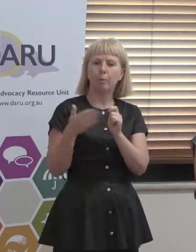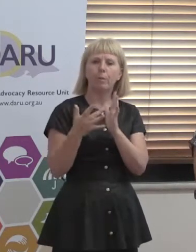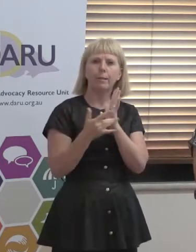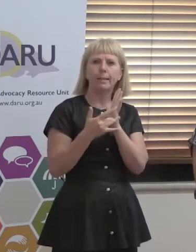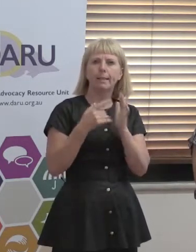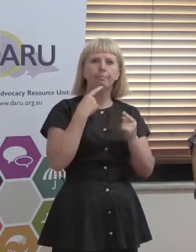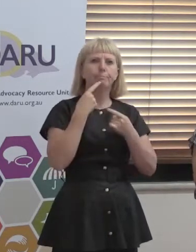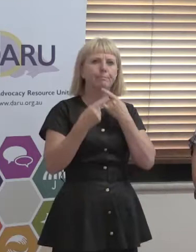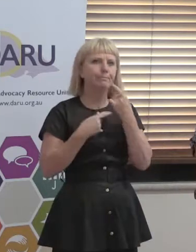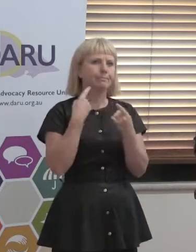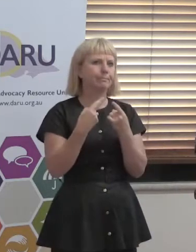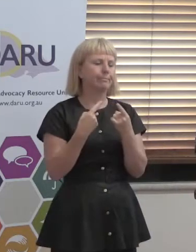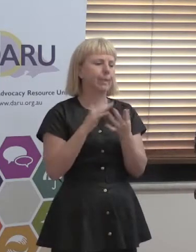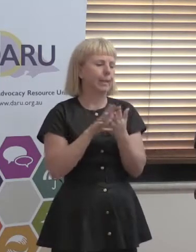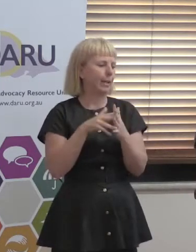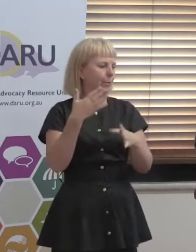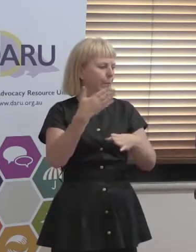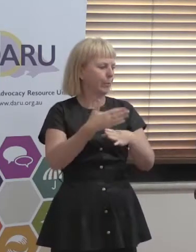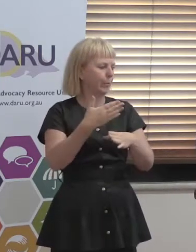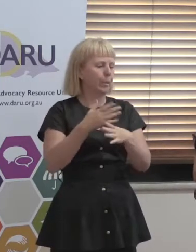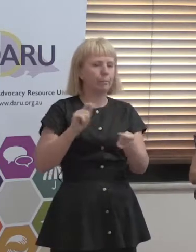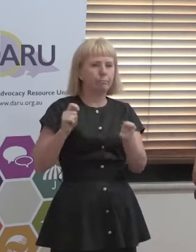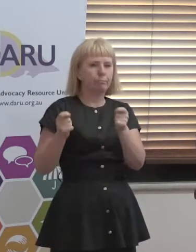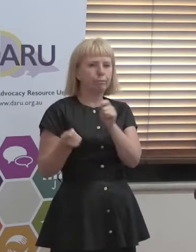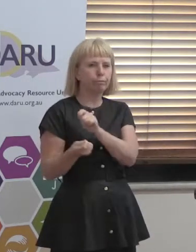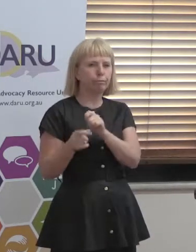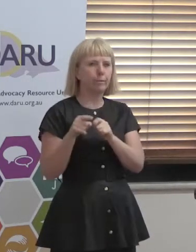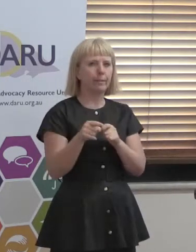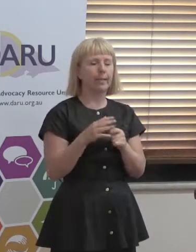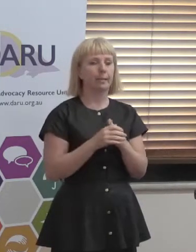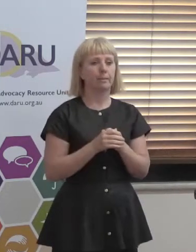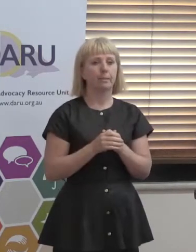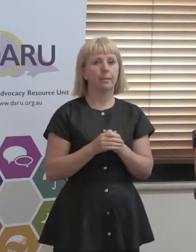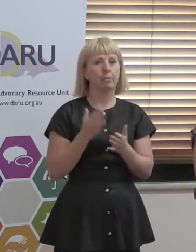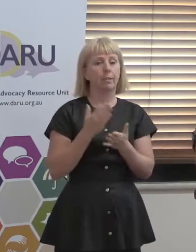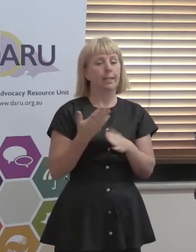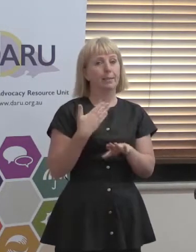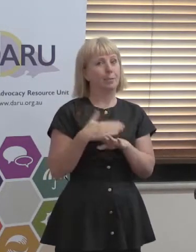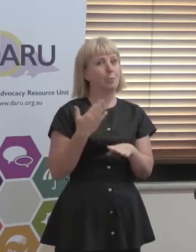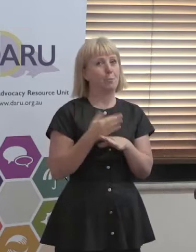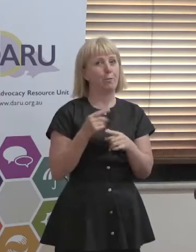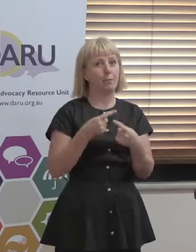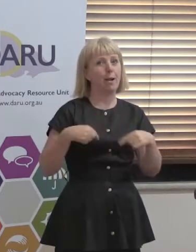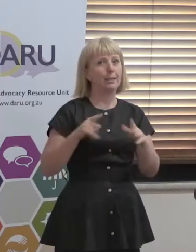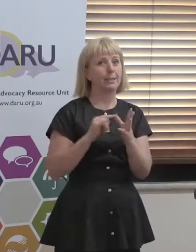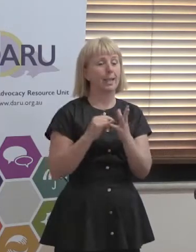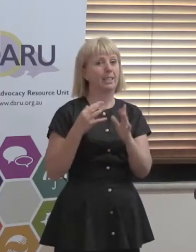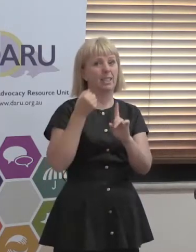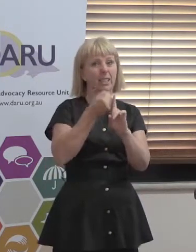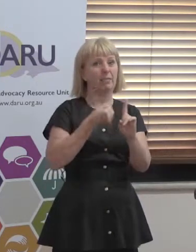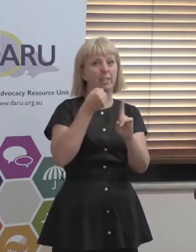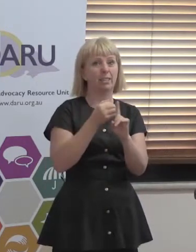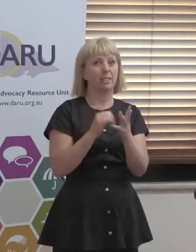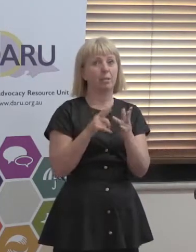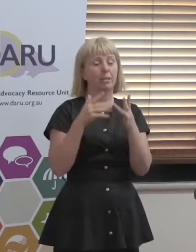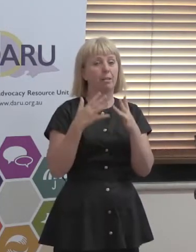features and functionality, which is completely new work for us as advocates to be in, so that's taken